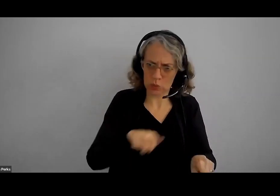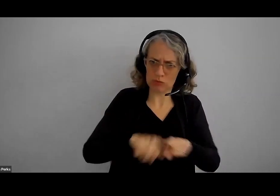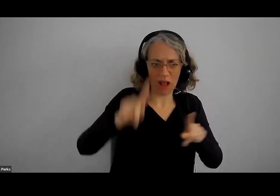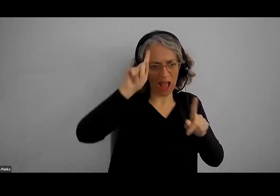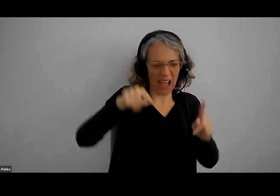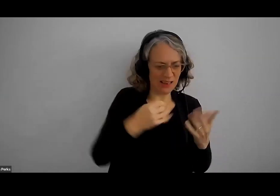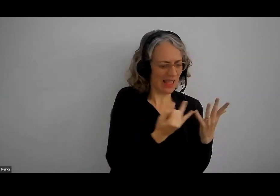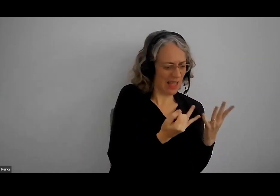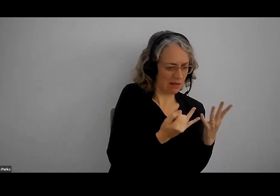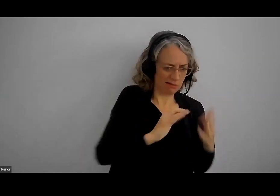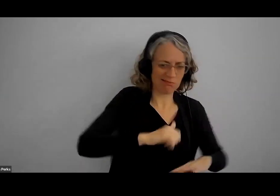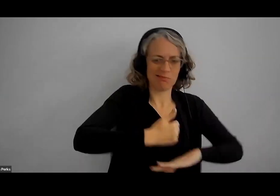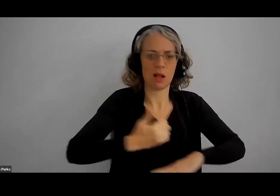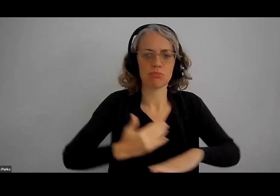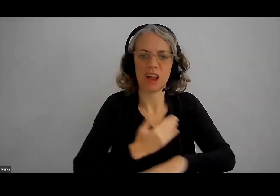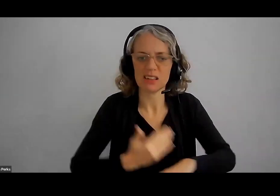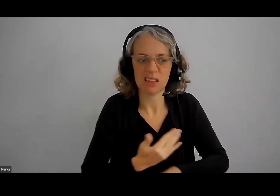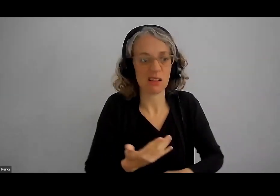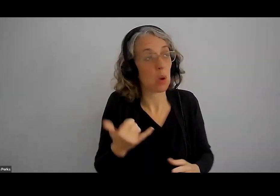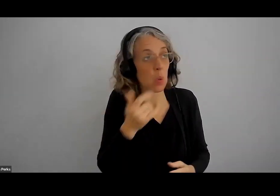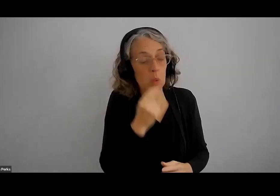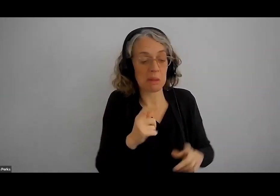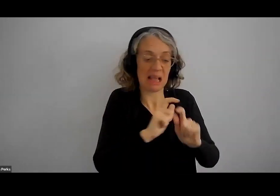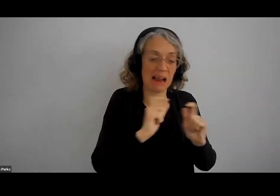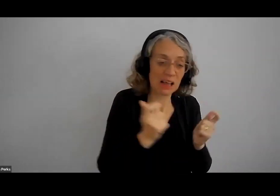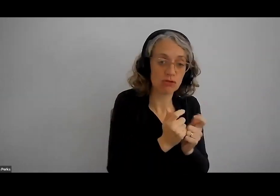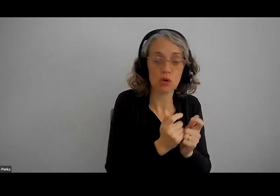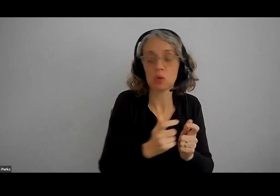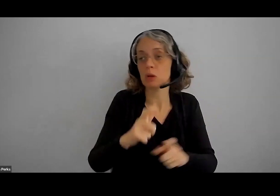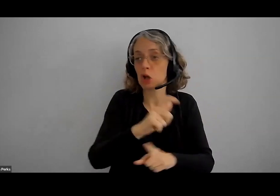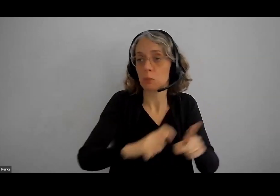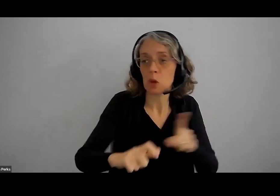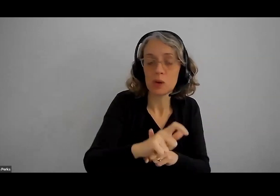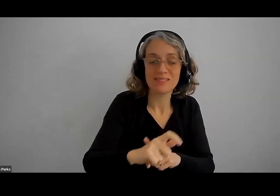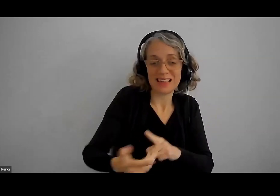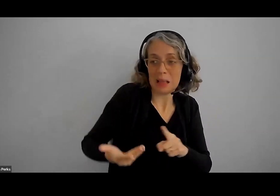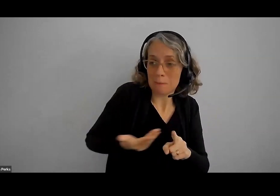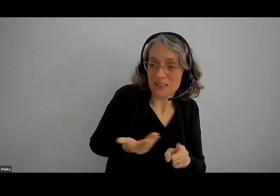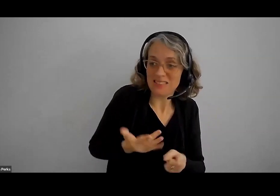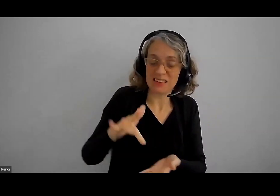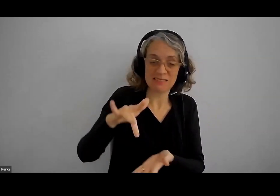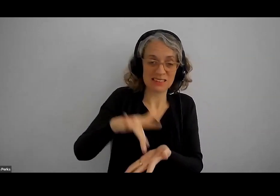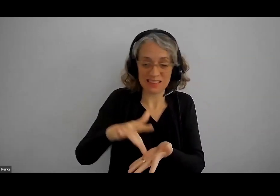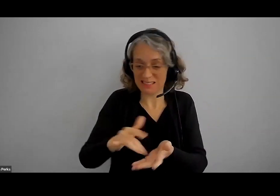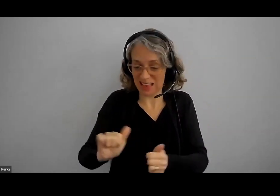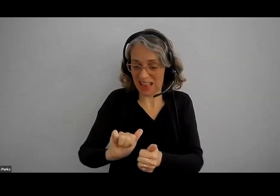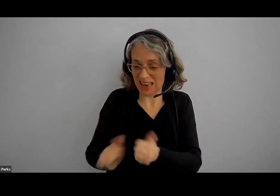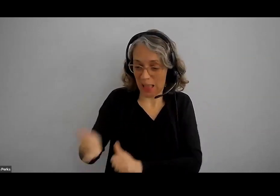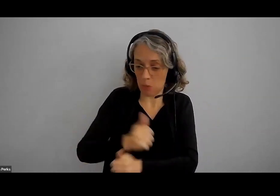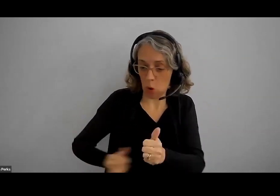practice, whether it's in the classroom or in your community, in a business, in your city, in your neighborhood? What are you learning in